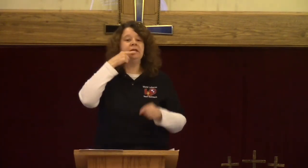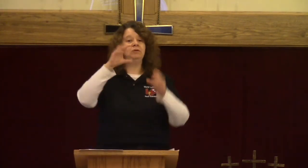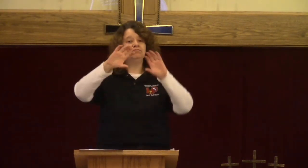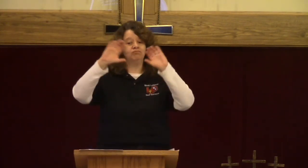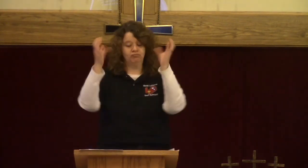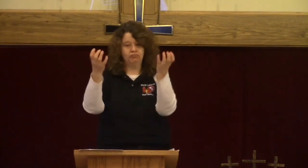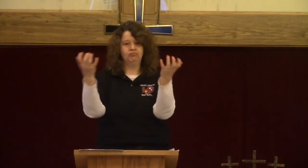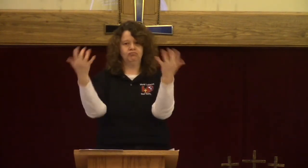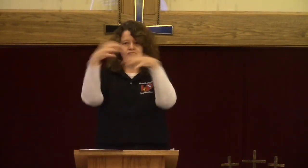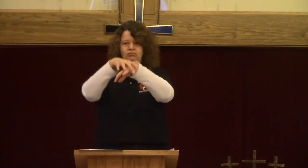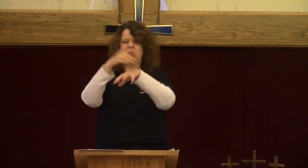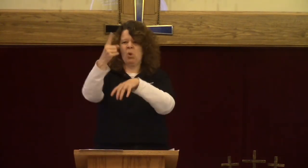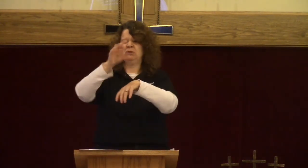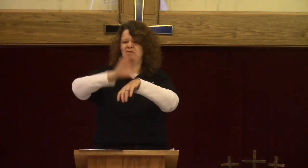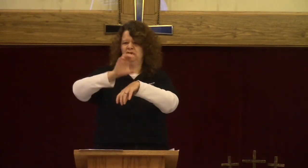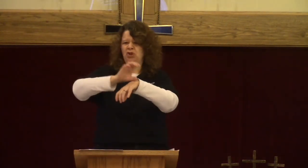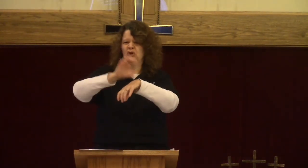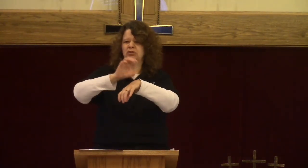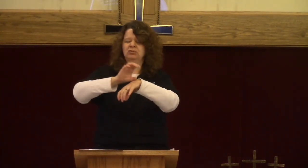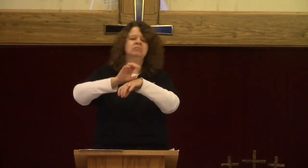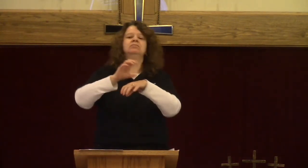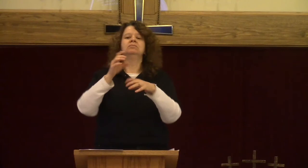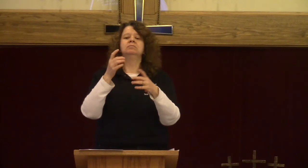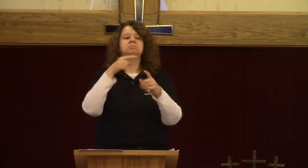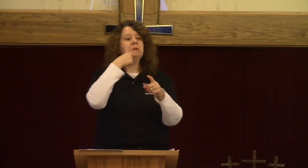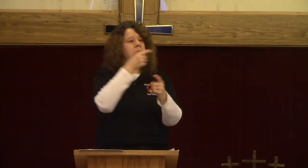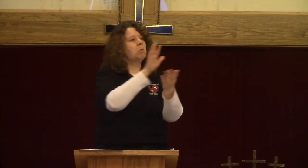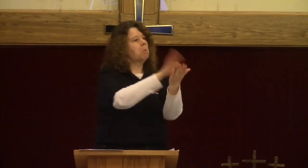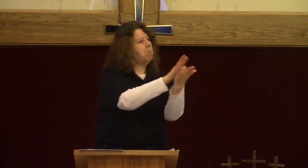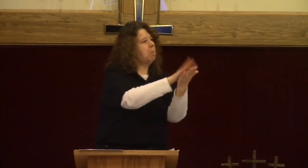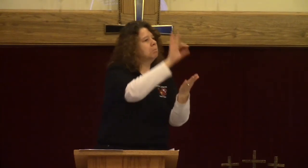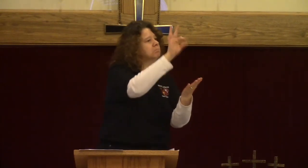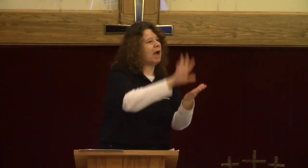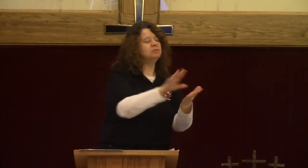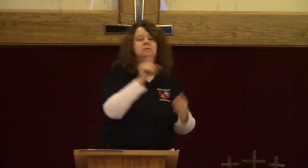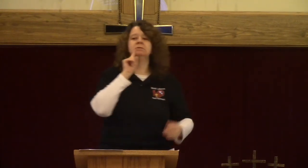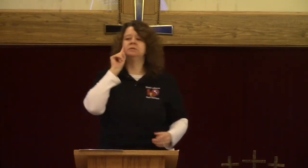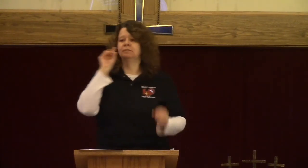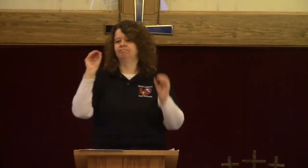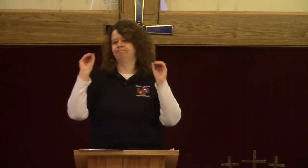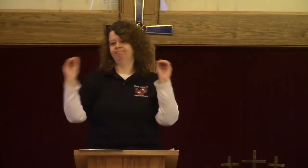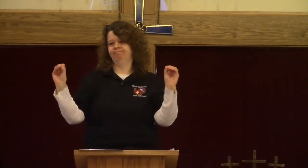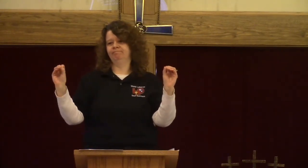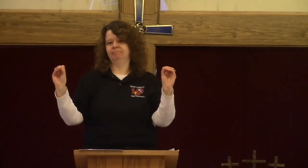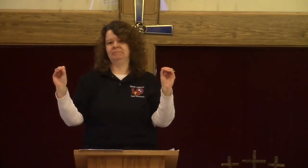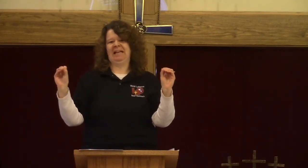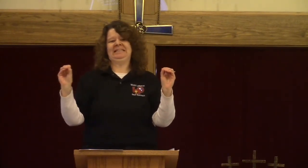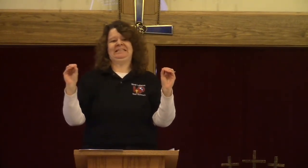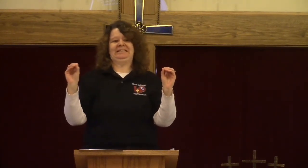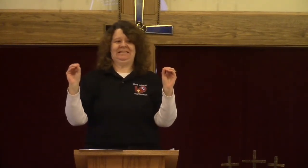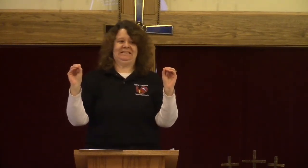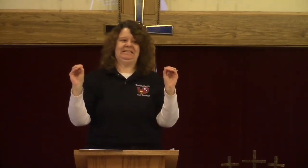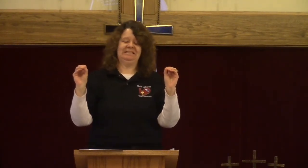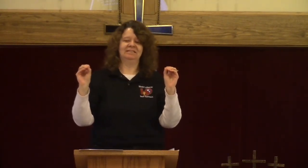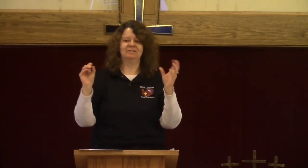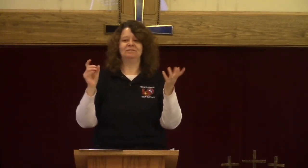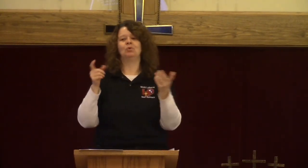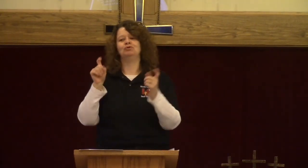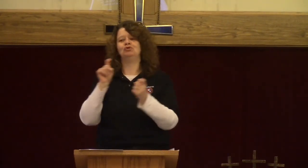You know, also remember we have deaf and hearing congregations. You know, I hear this sometimes where you have both, and sometimes